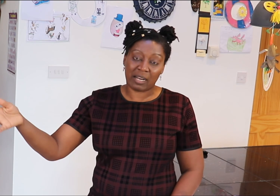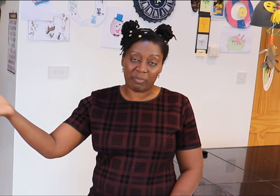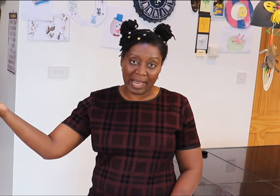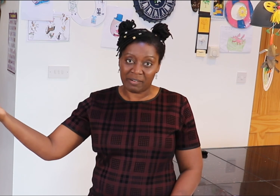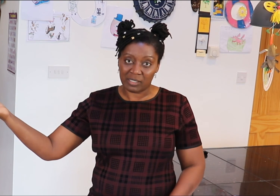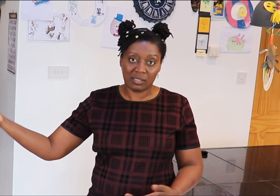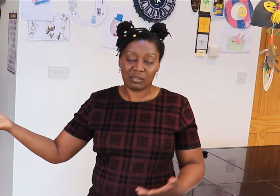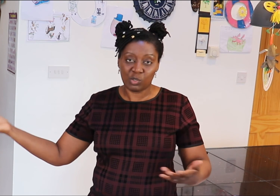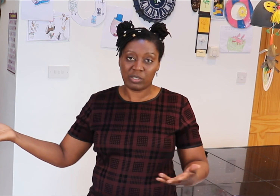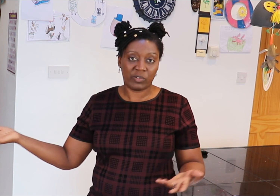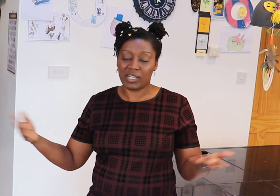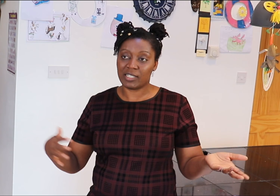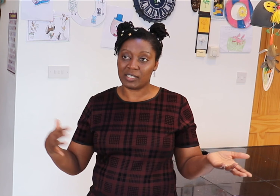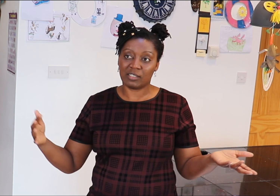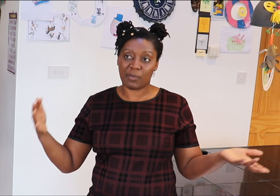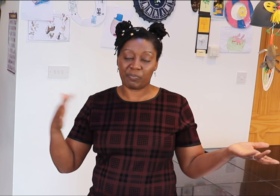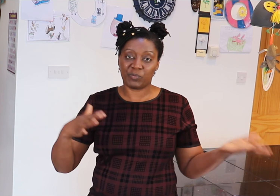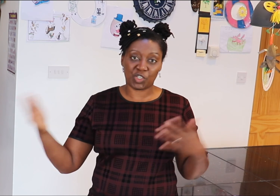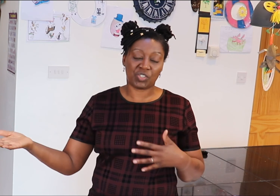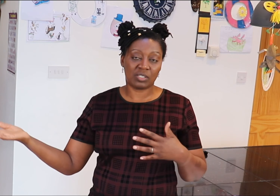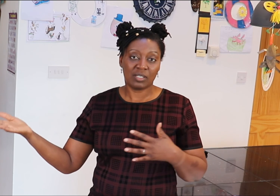that parent doing more learning, they just